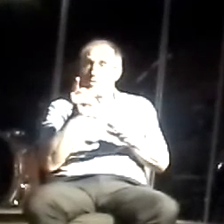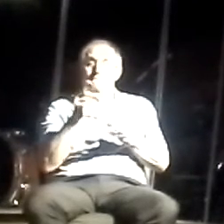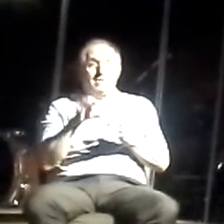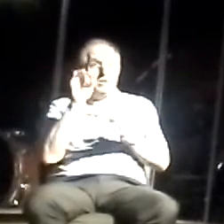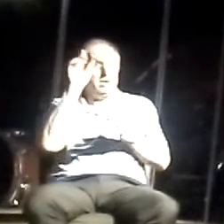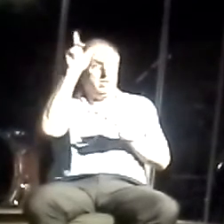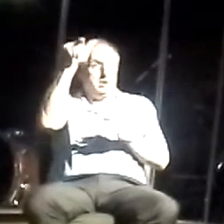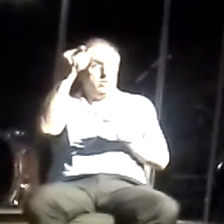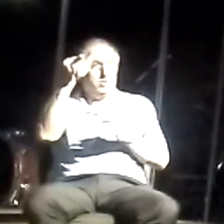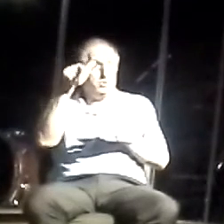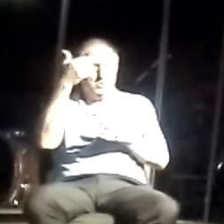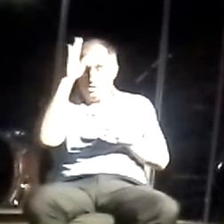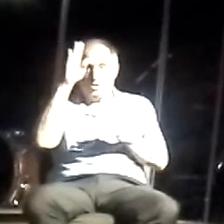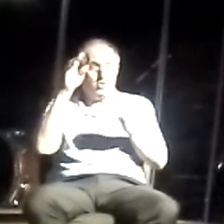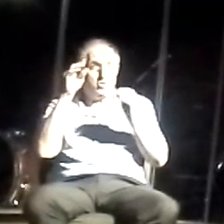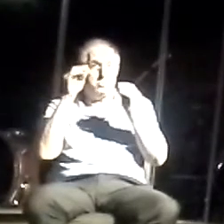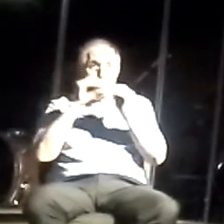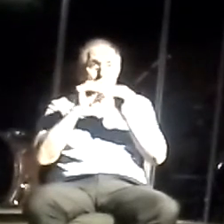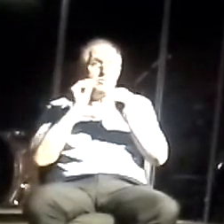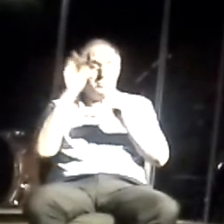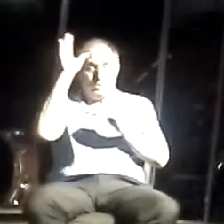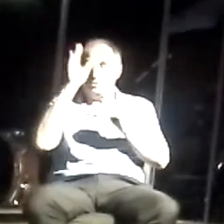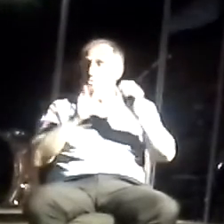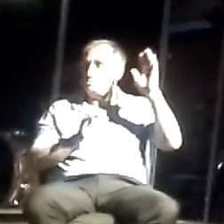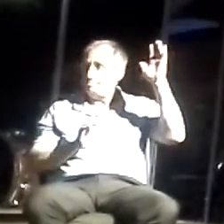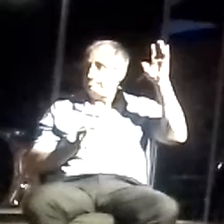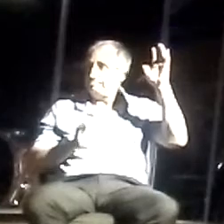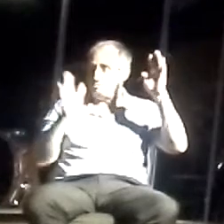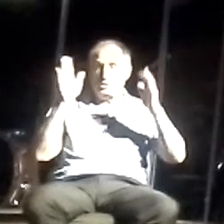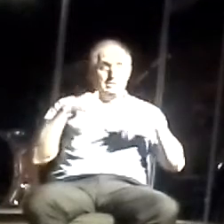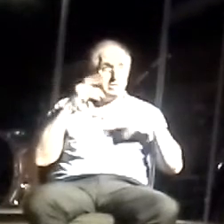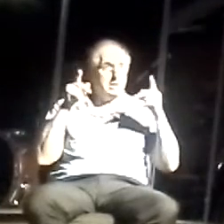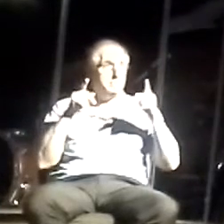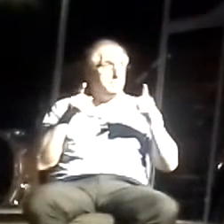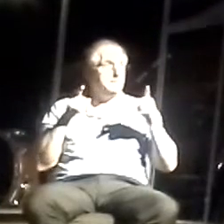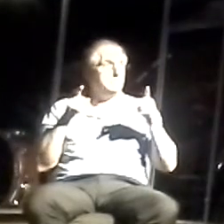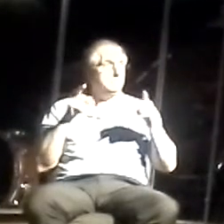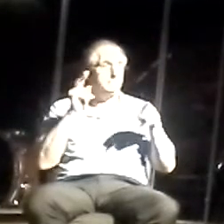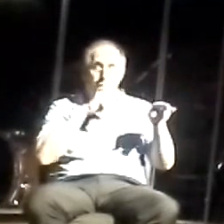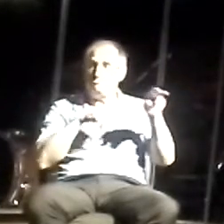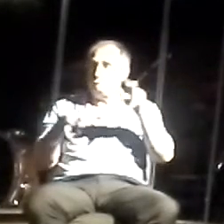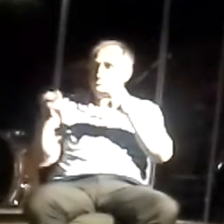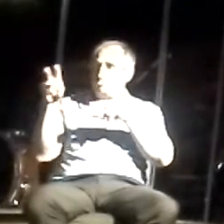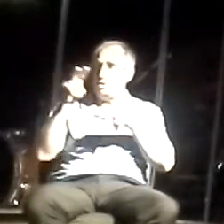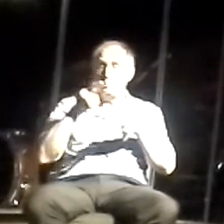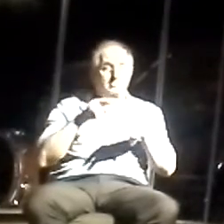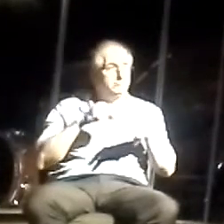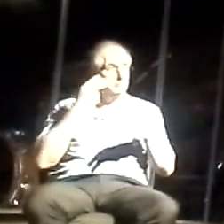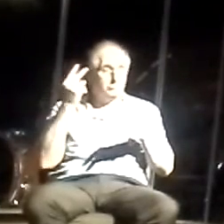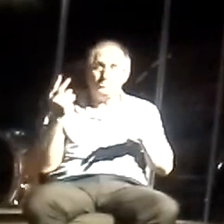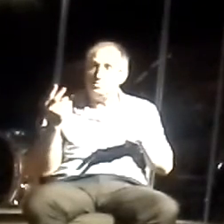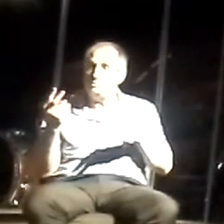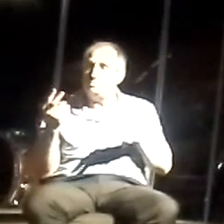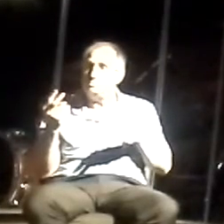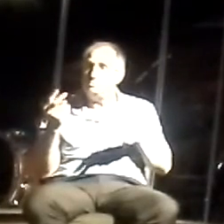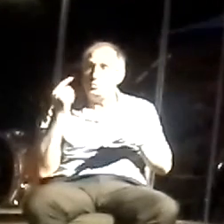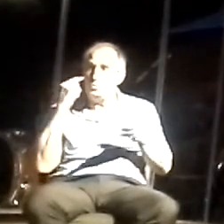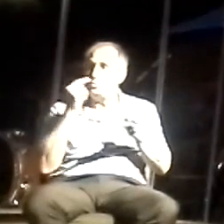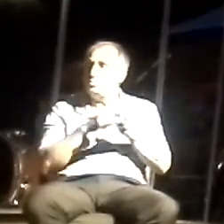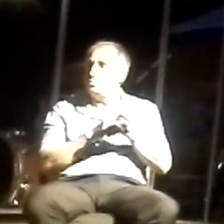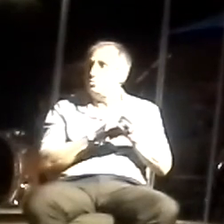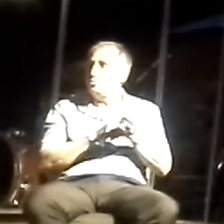found out later you didn't know more than your parents? Raise your hand. Young people, keep them up, keep up. Young people, look around. You see that right